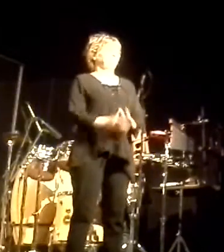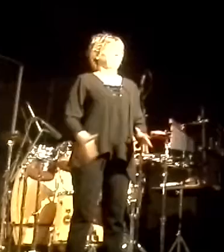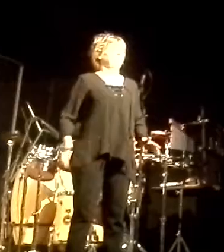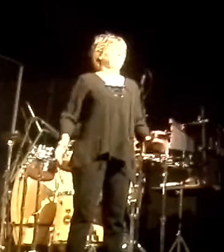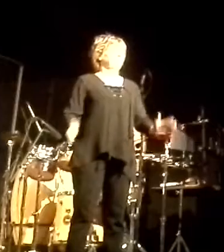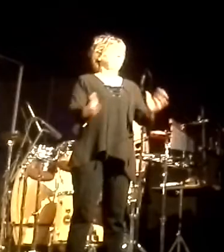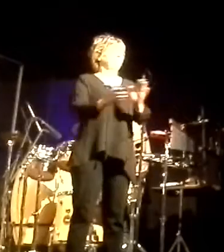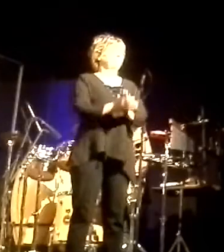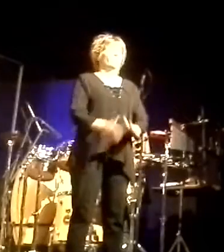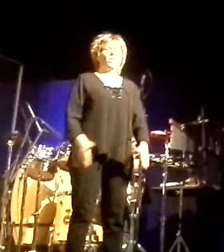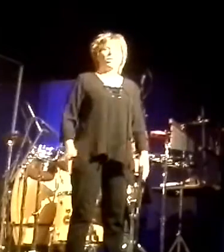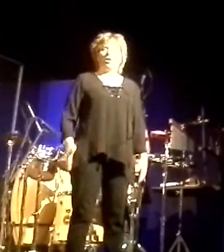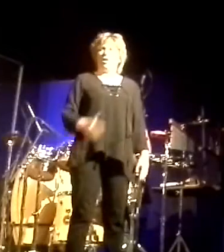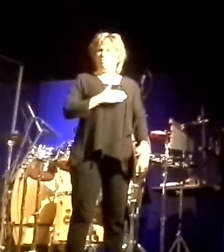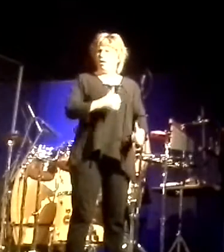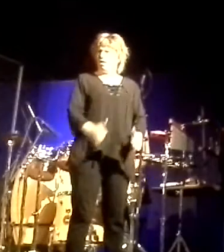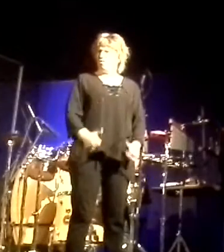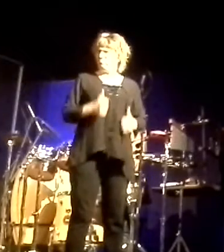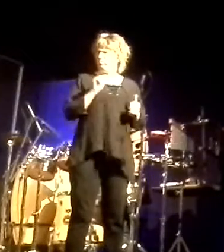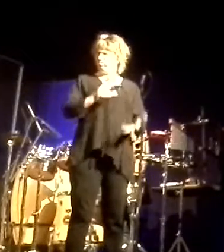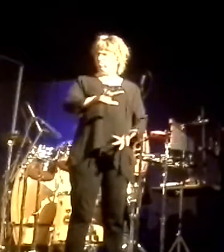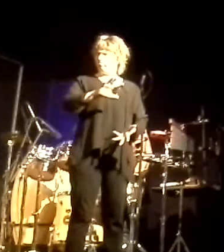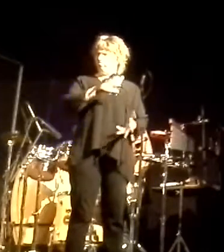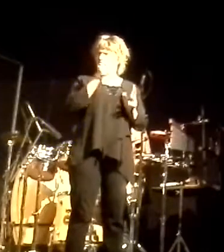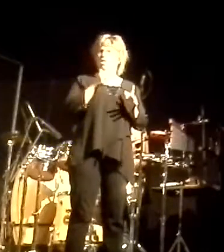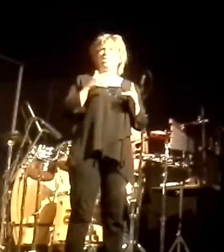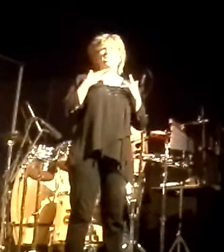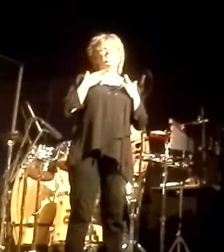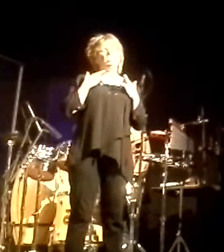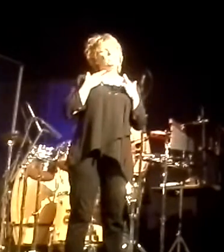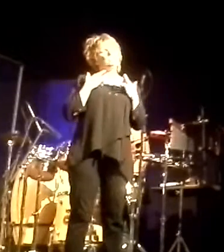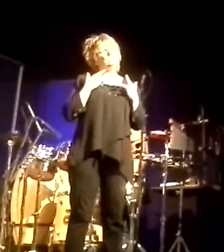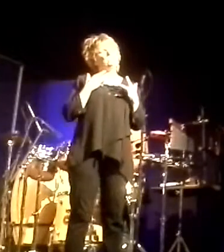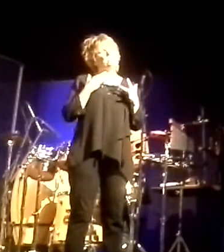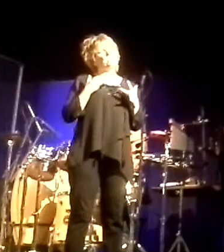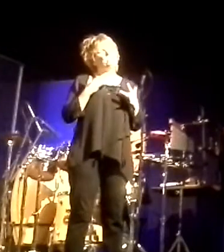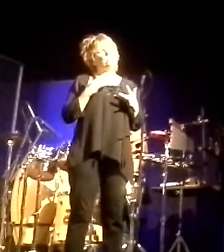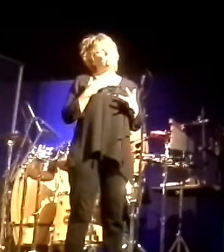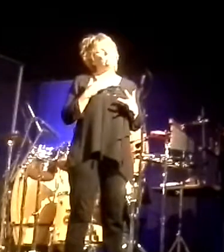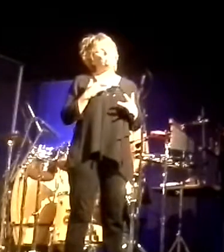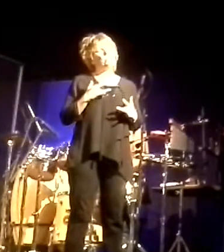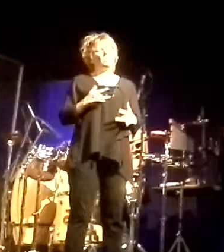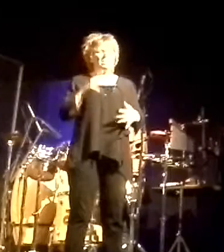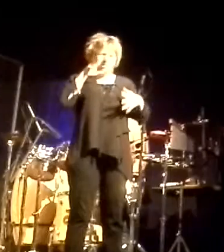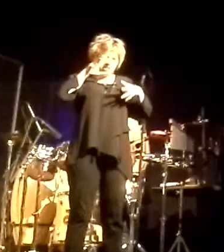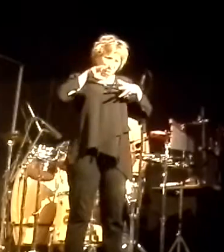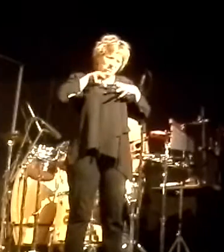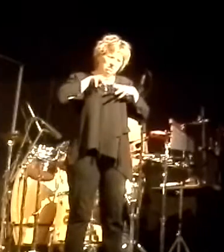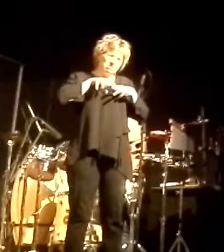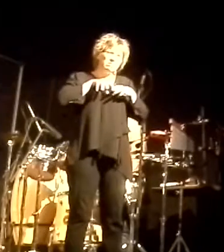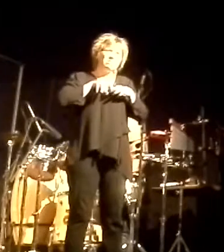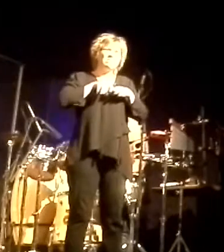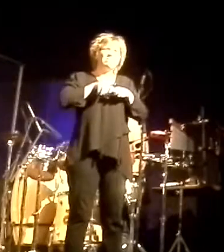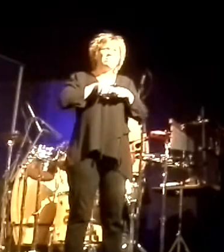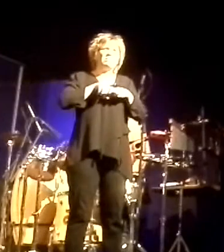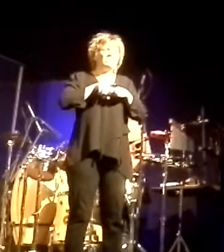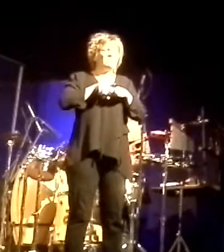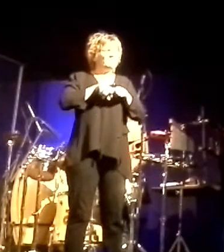My world was shaking. My world was shaking. My heart was broken. My hope